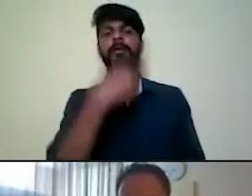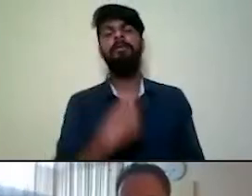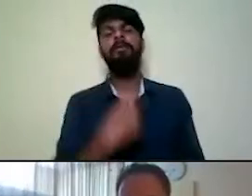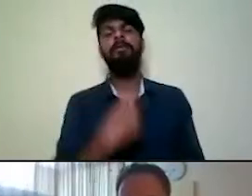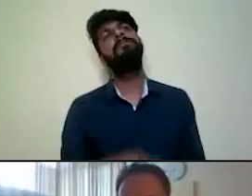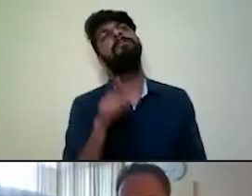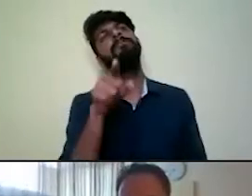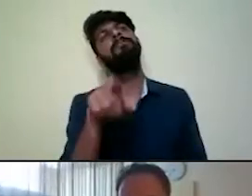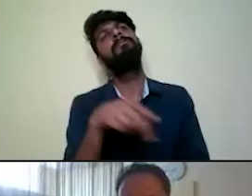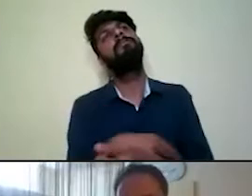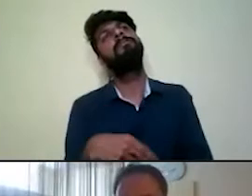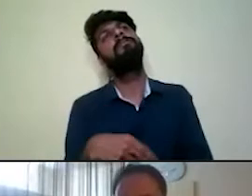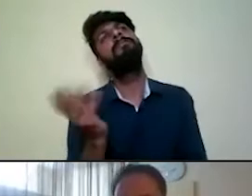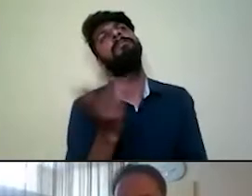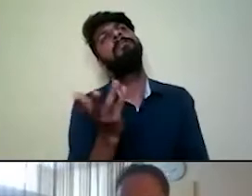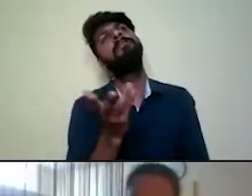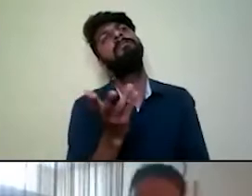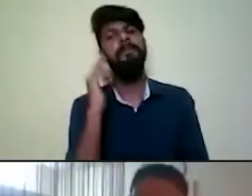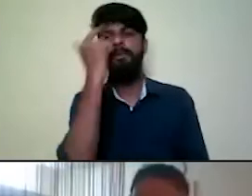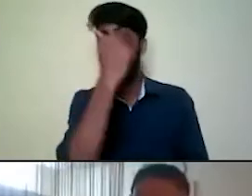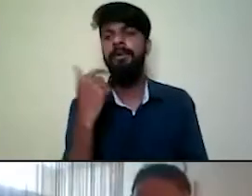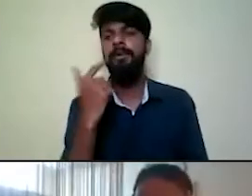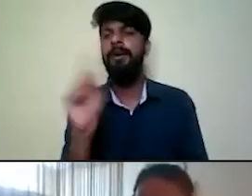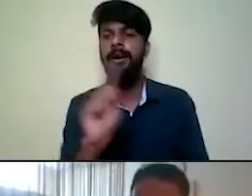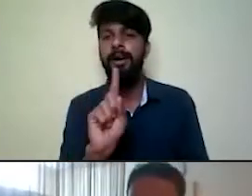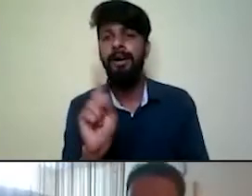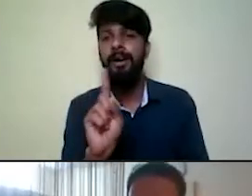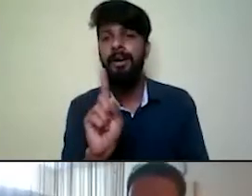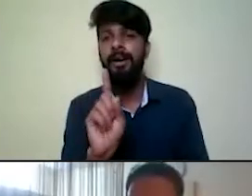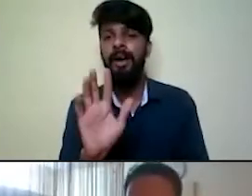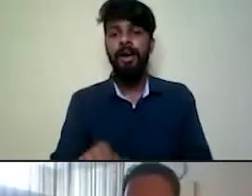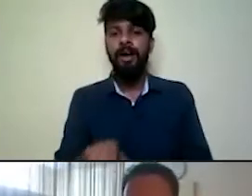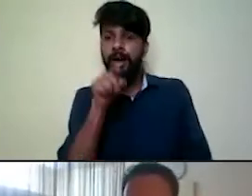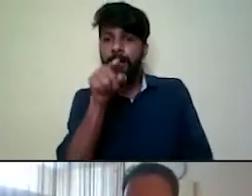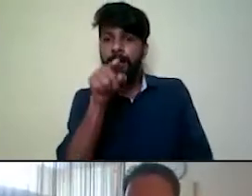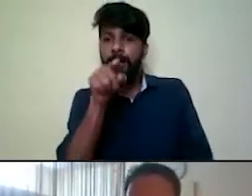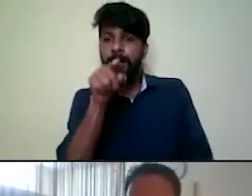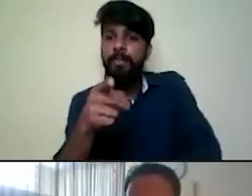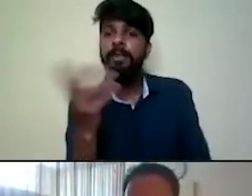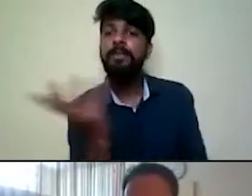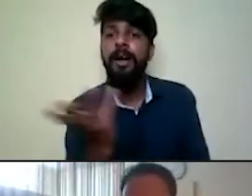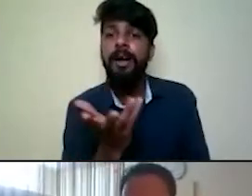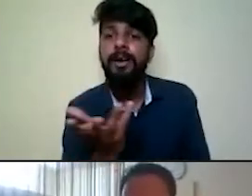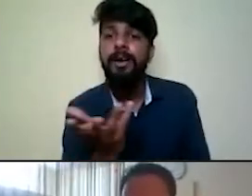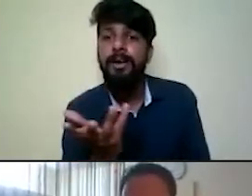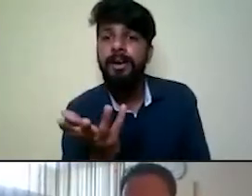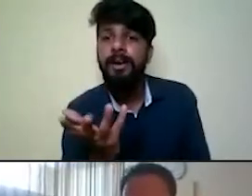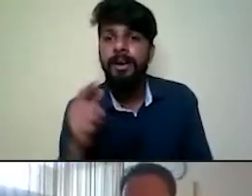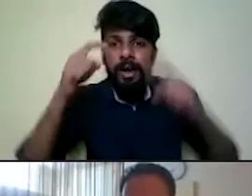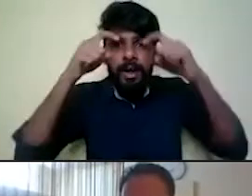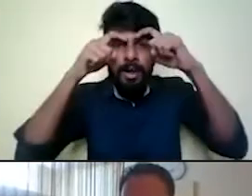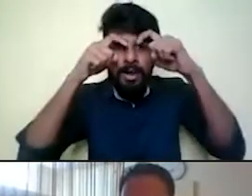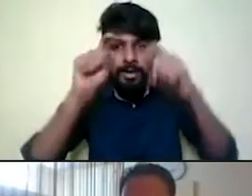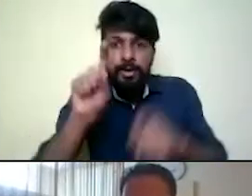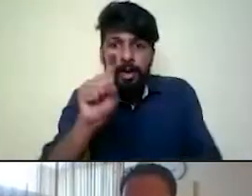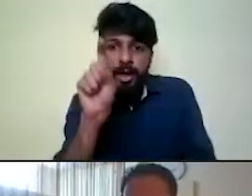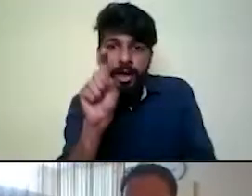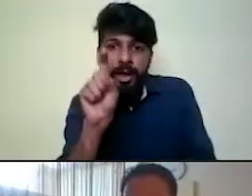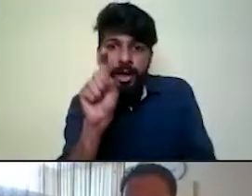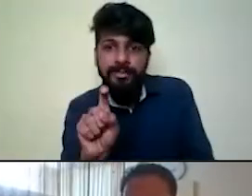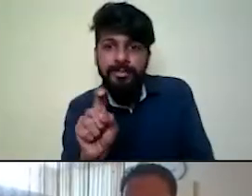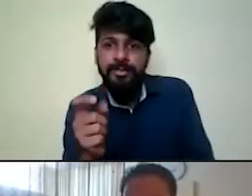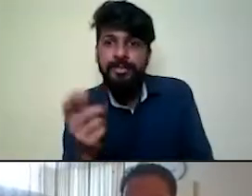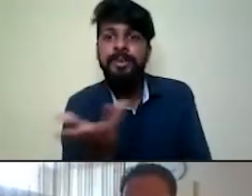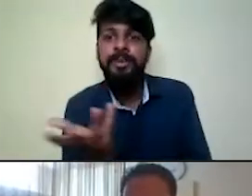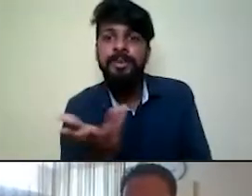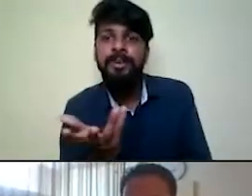Okay, one second. Please use your face, you have to, be excited about asking your name, what, use